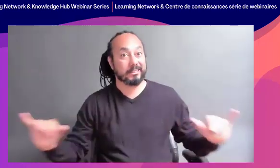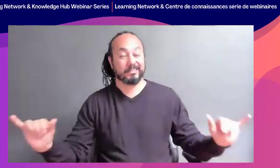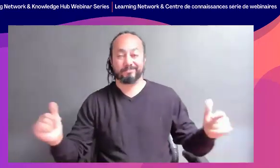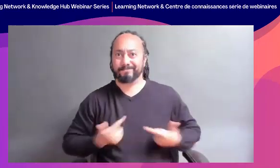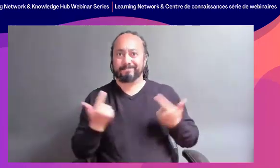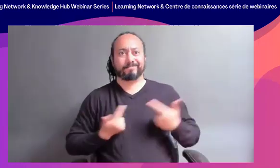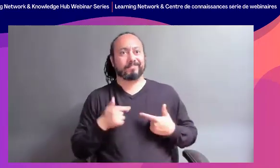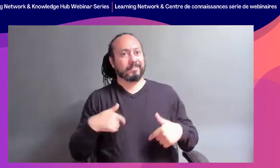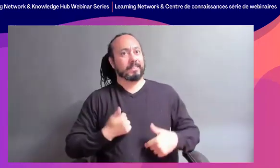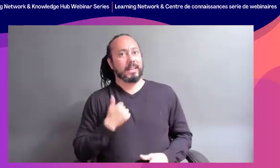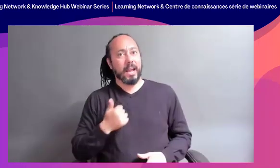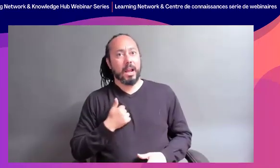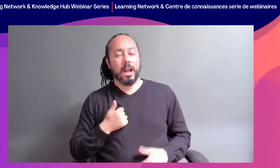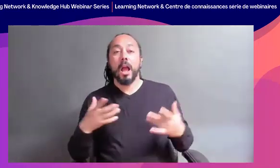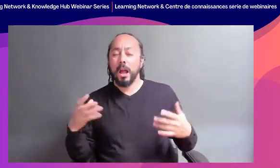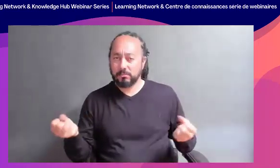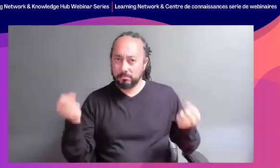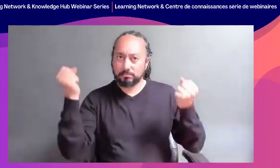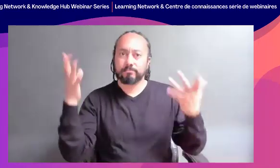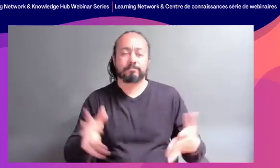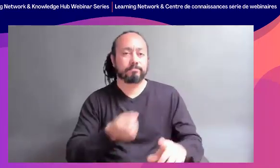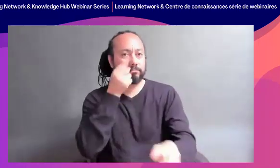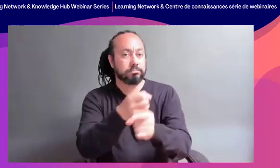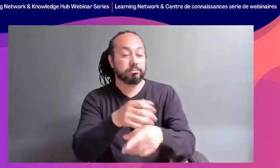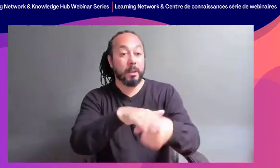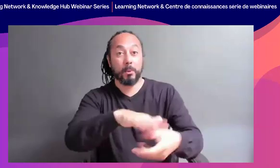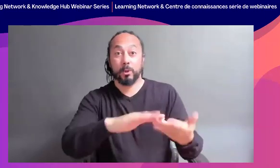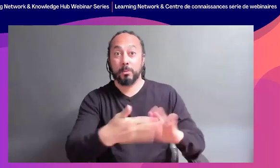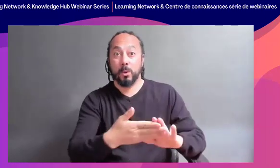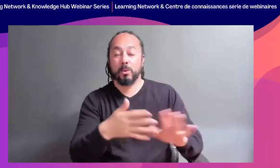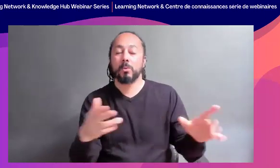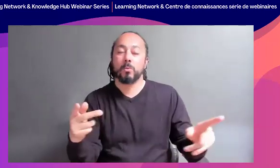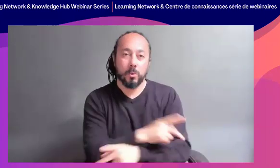in disproportionate impacts of gender-based violence on oppressed communities.